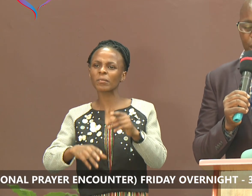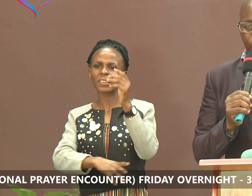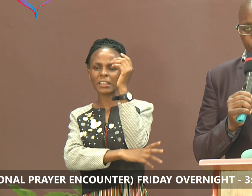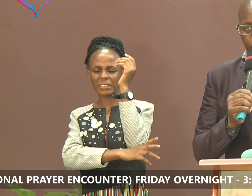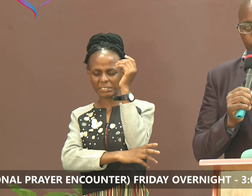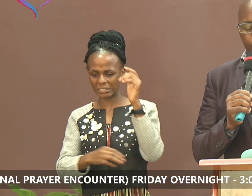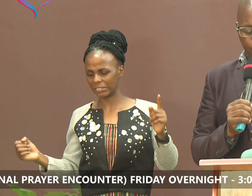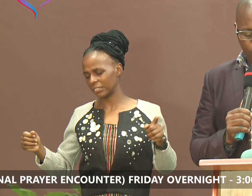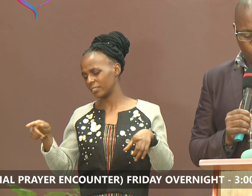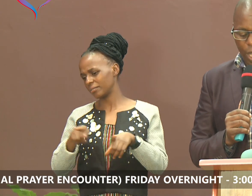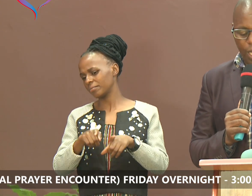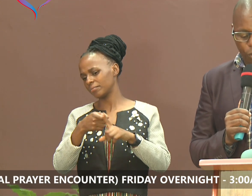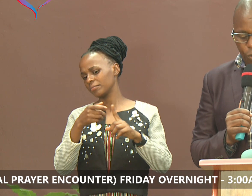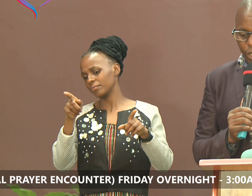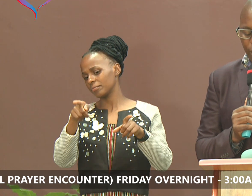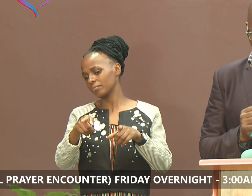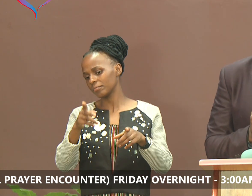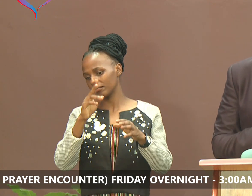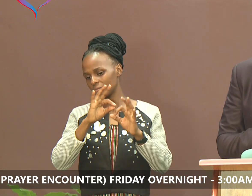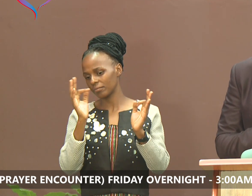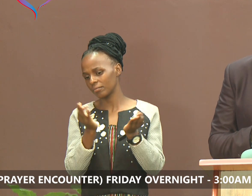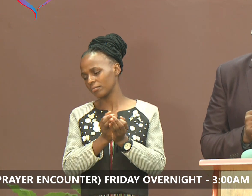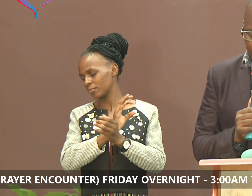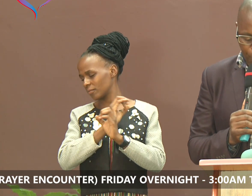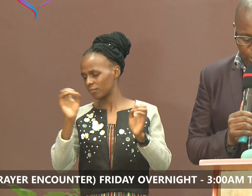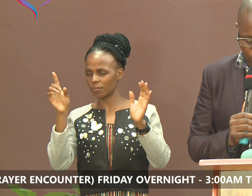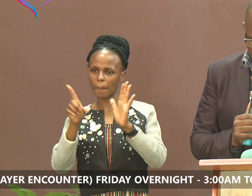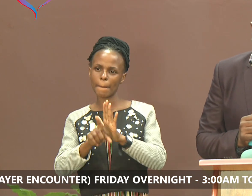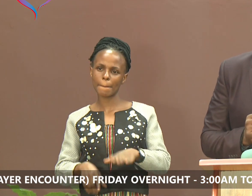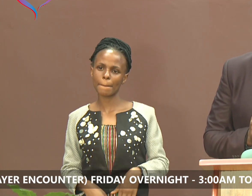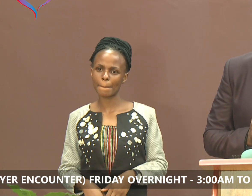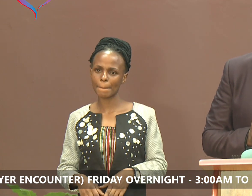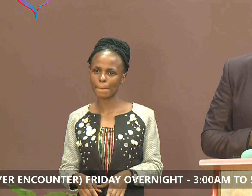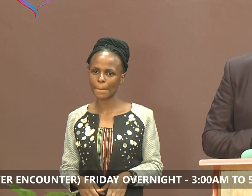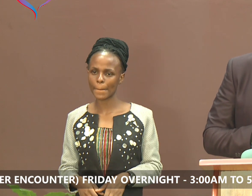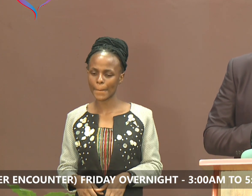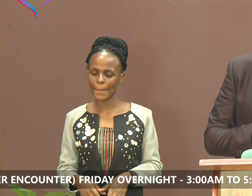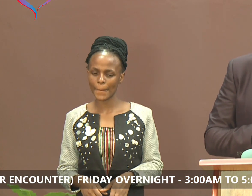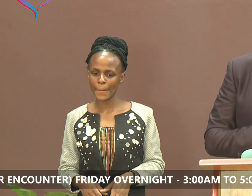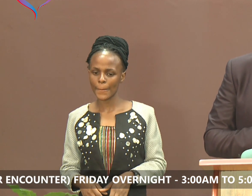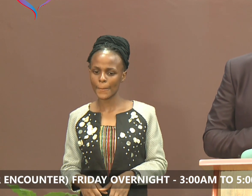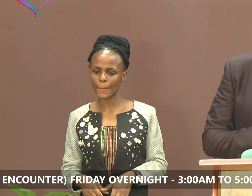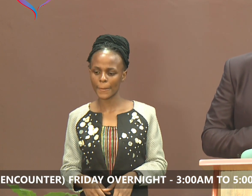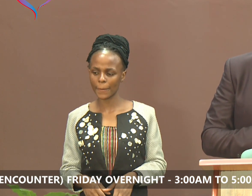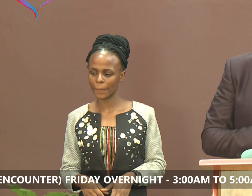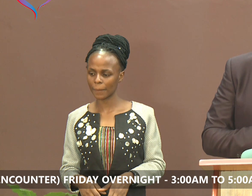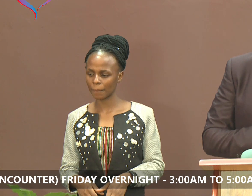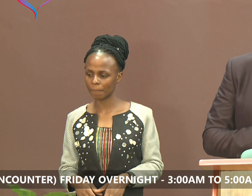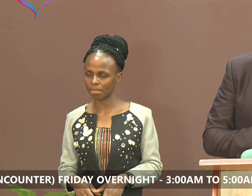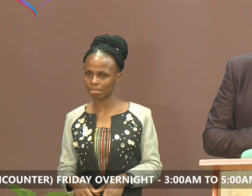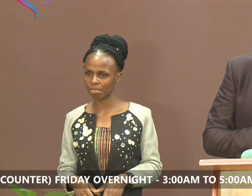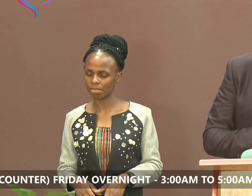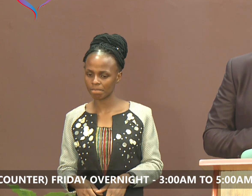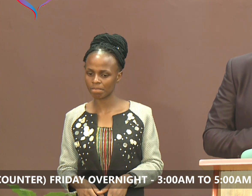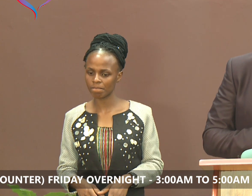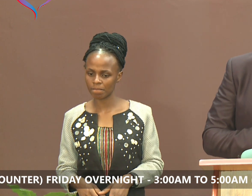from such families where family, there are no rules and standards. Family and expectations. Webanga, teriko, mateka, gonaga, jifuga, buli muntu ajjawo, buli